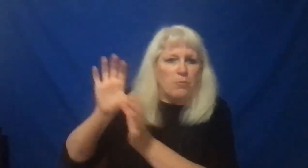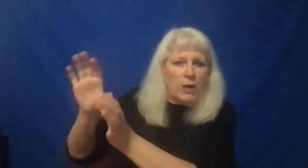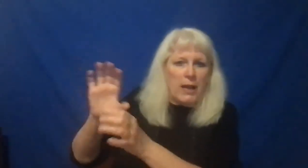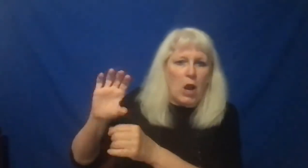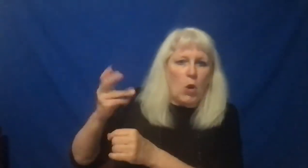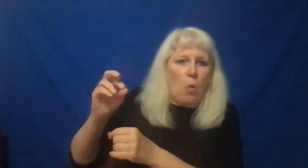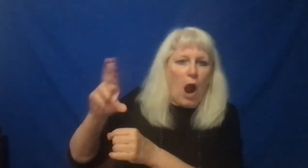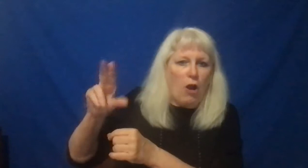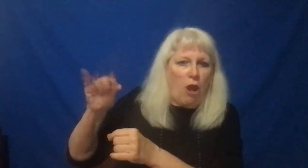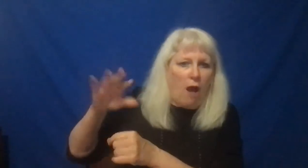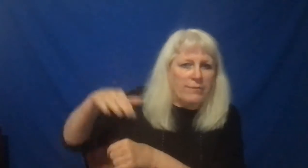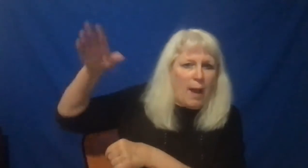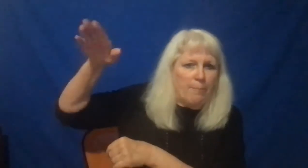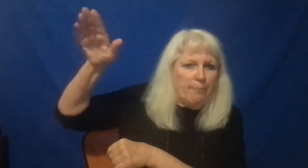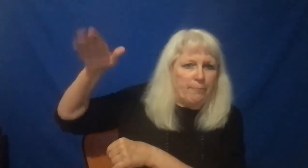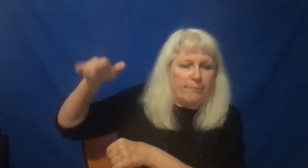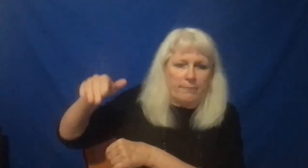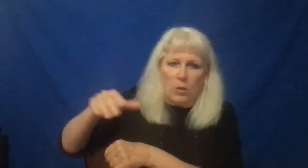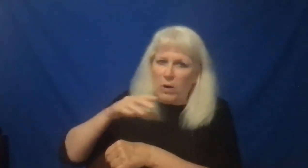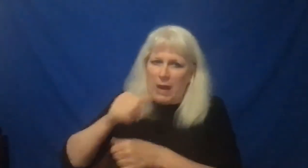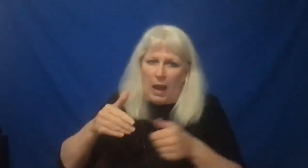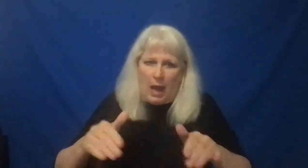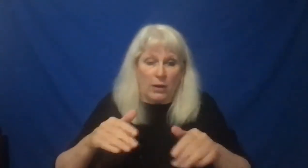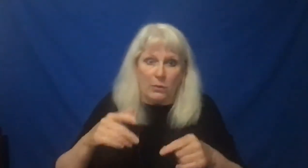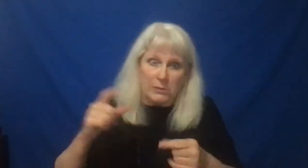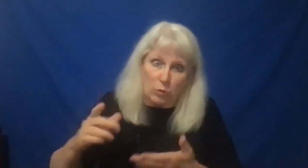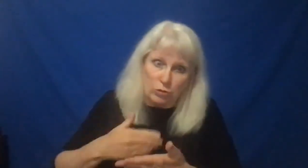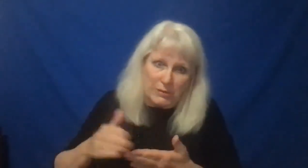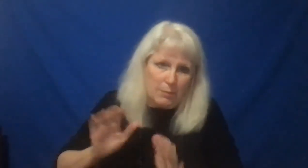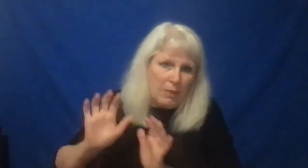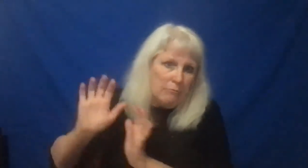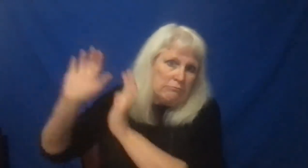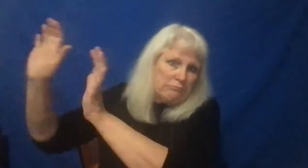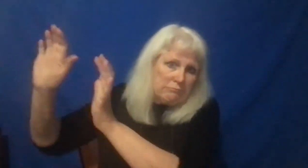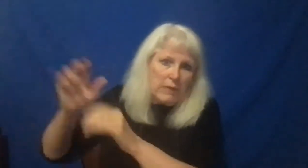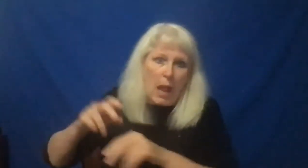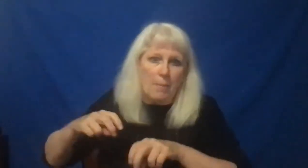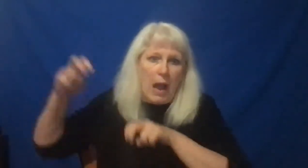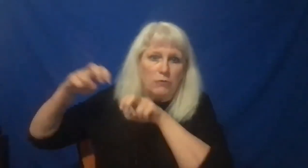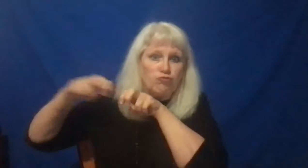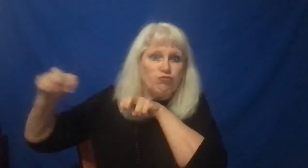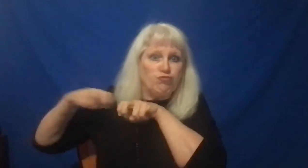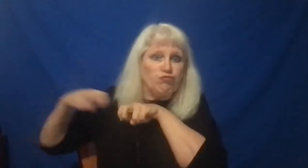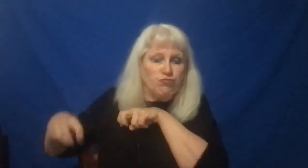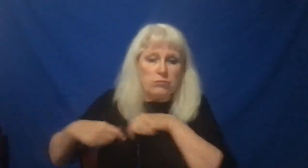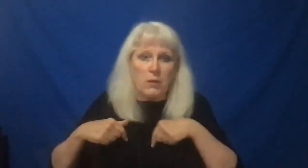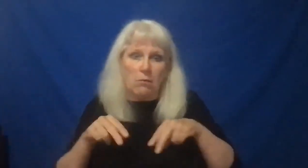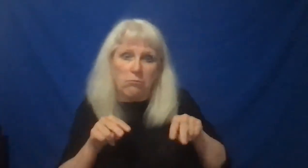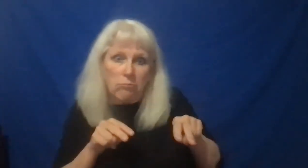available in the cathedral. We were supposed to be singing, but we were put in the choir loft. And I remember Bill